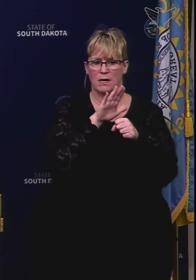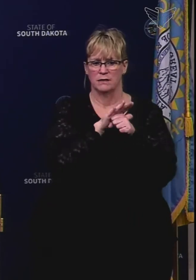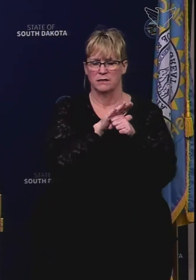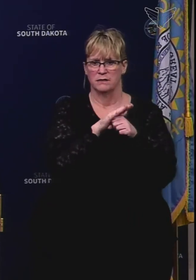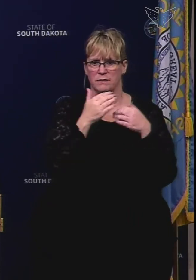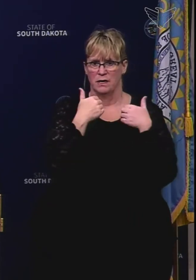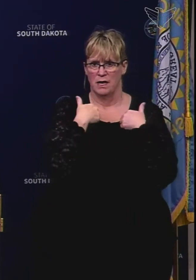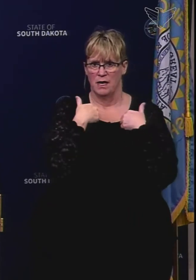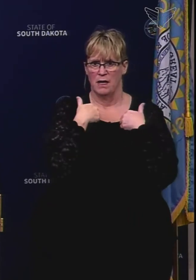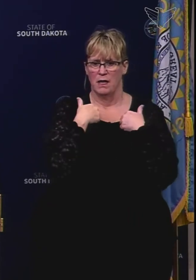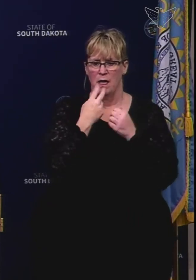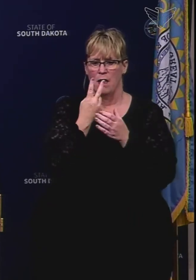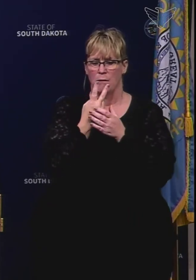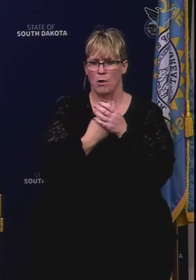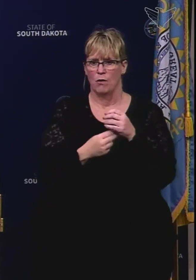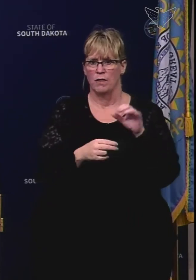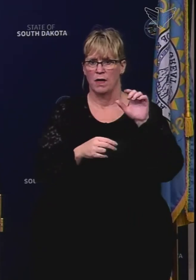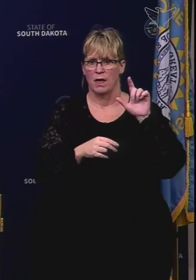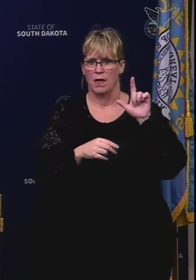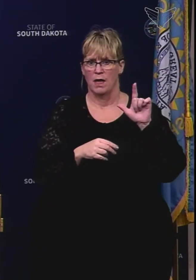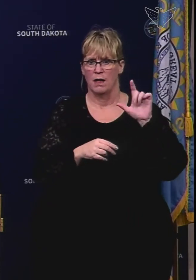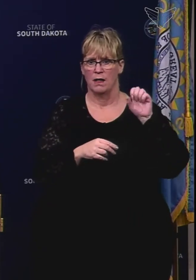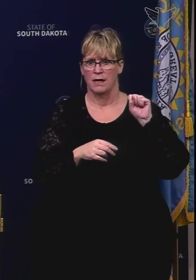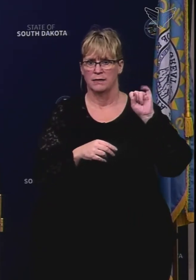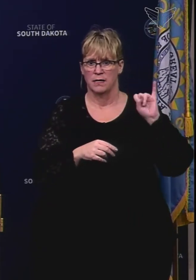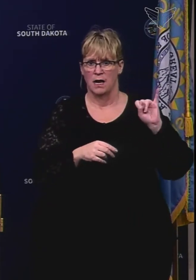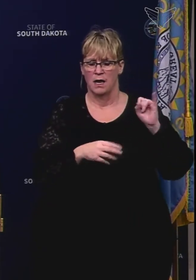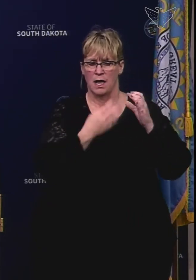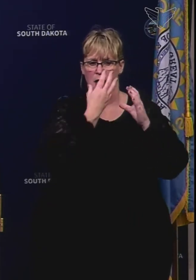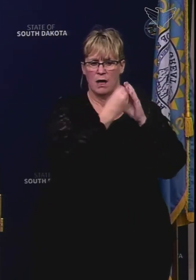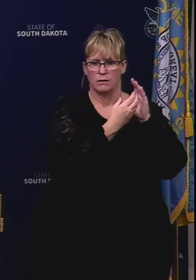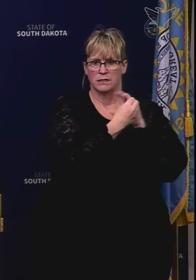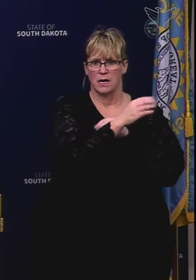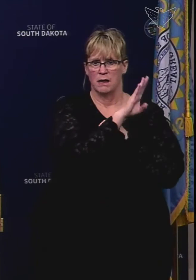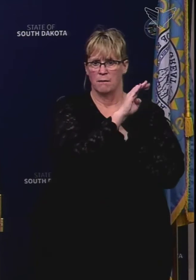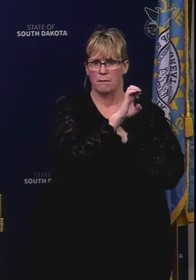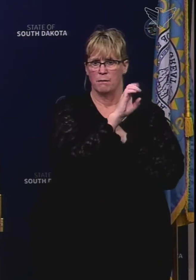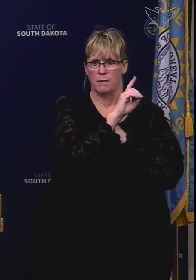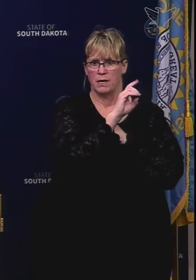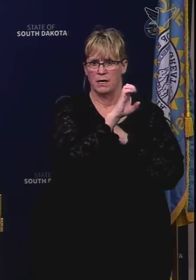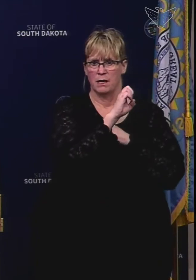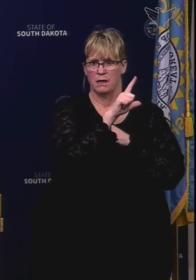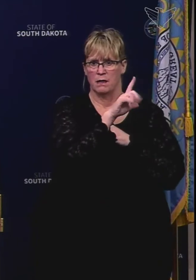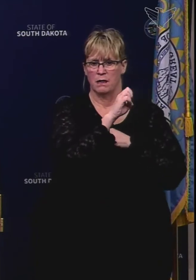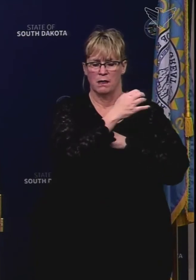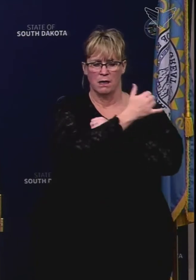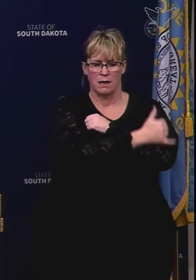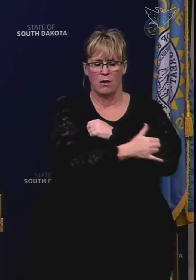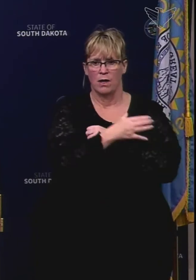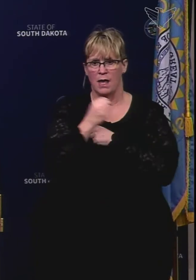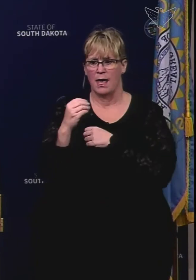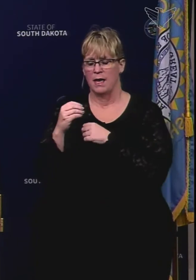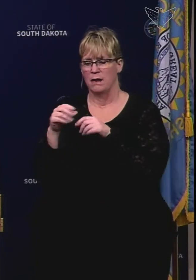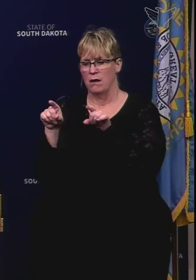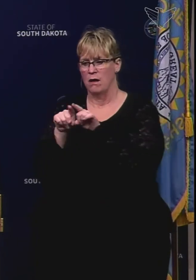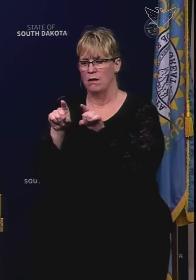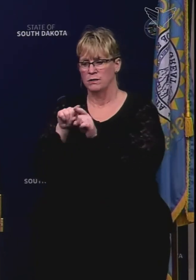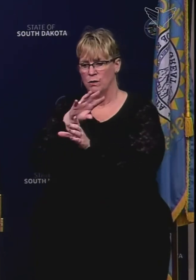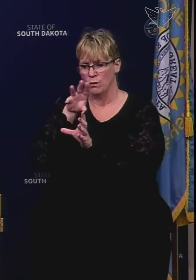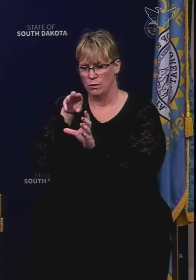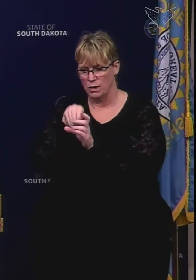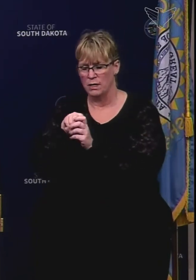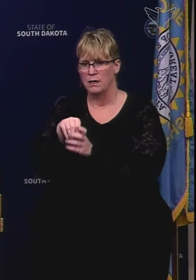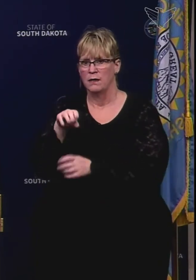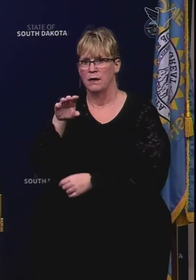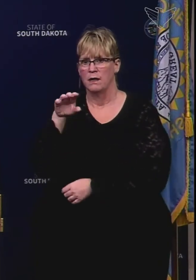cases both at LSI, just outside of Beetle County, and then at Dakota Provisions here within Beetle